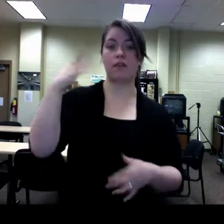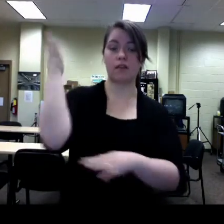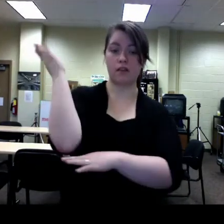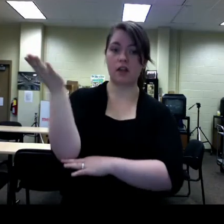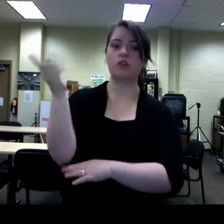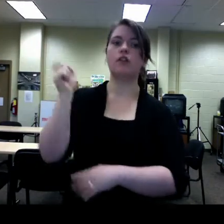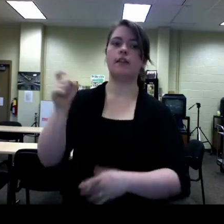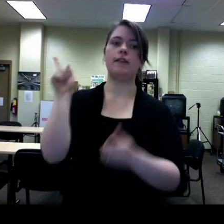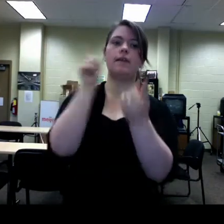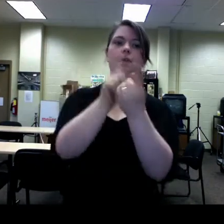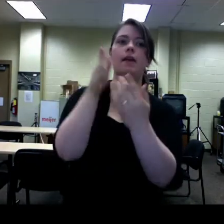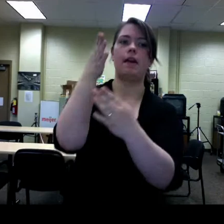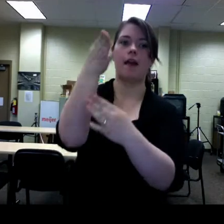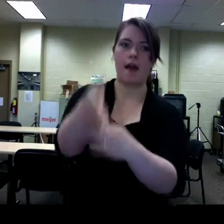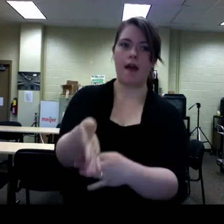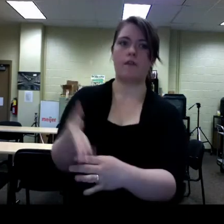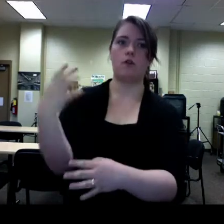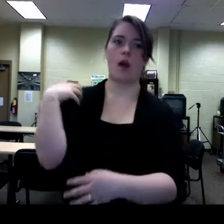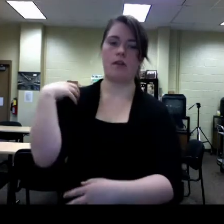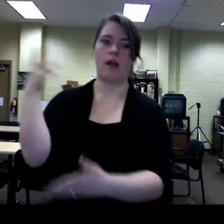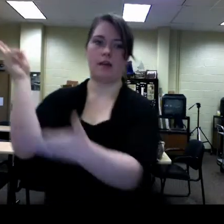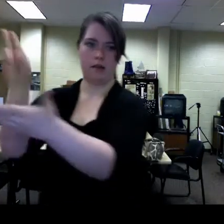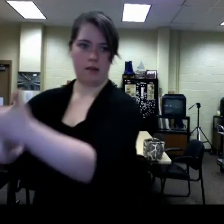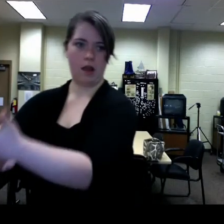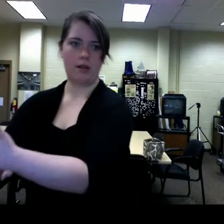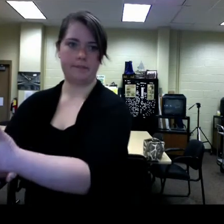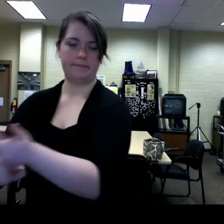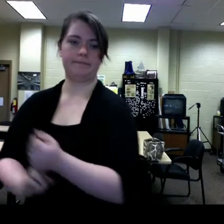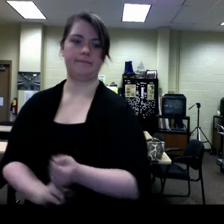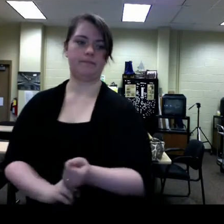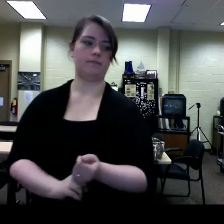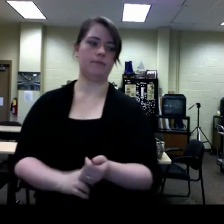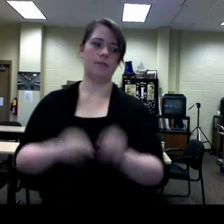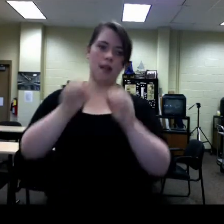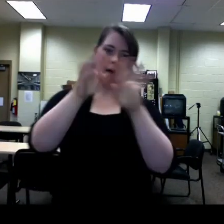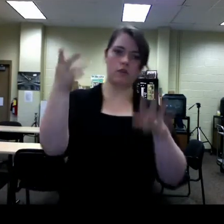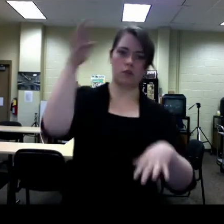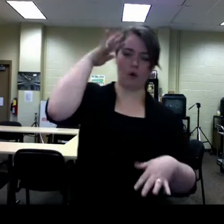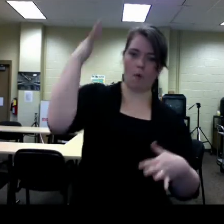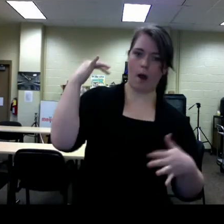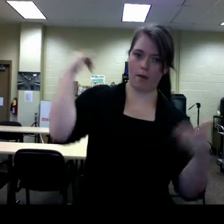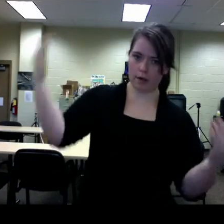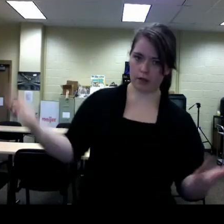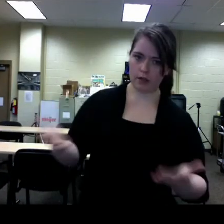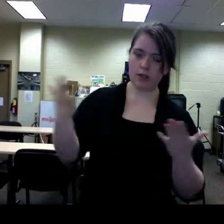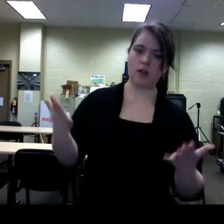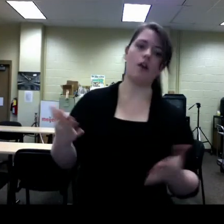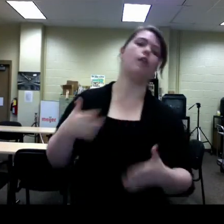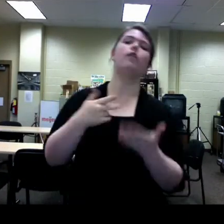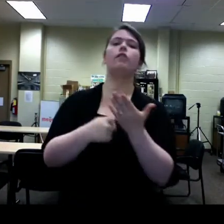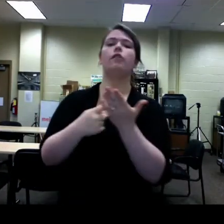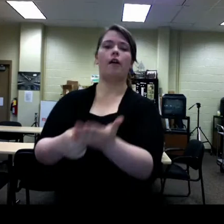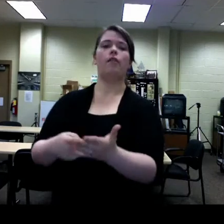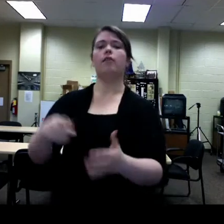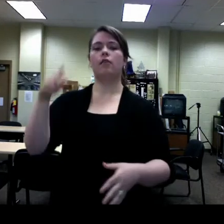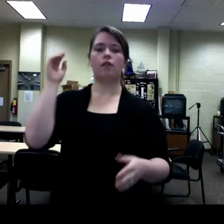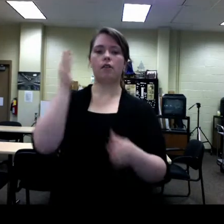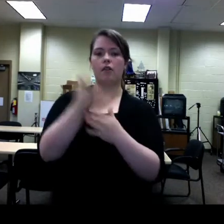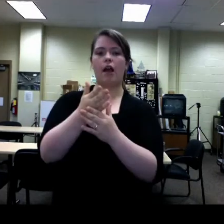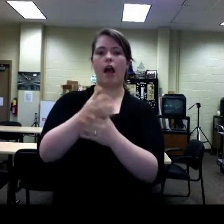you in. Obviously, you know why we're here, to talk about the psychology of love. We're going to look at it through several